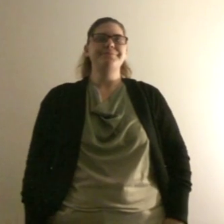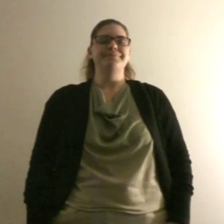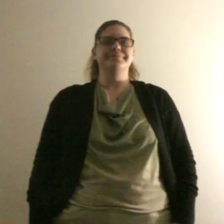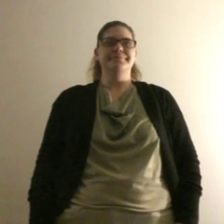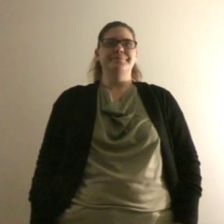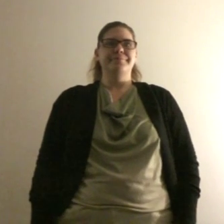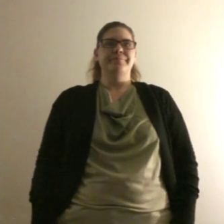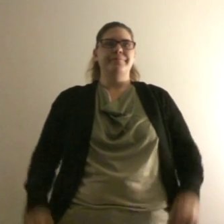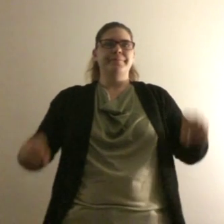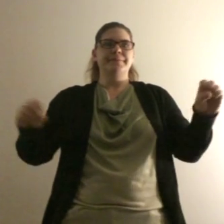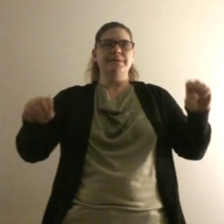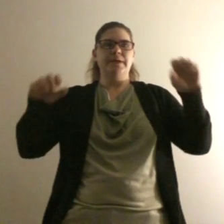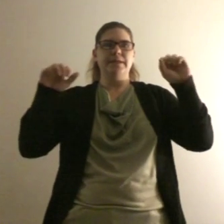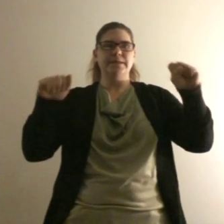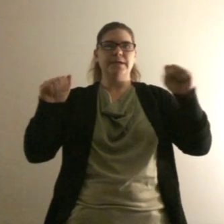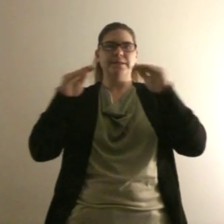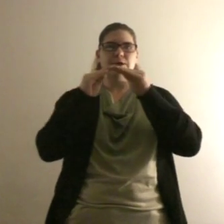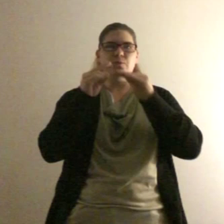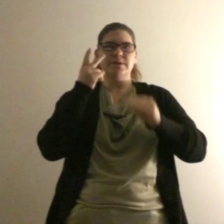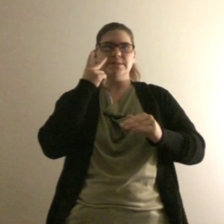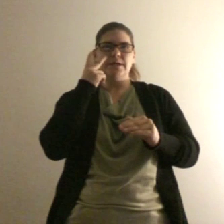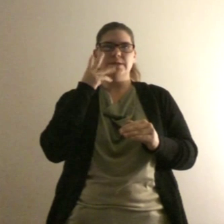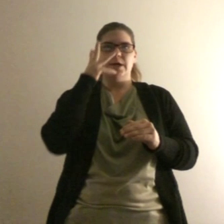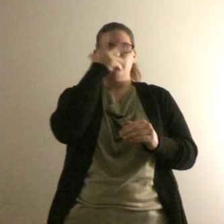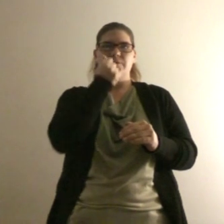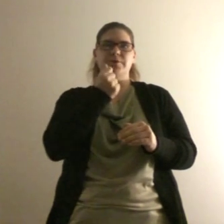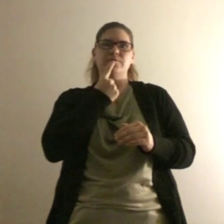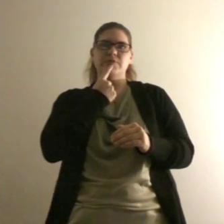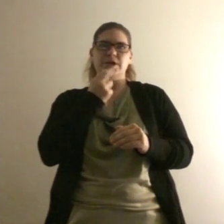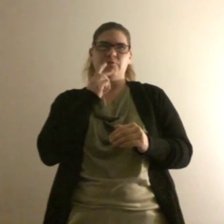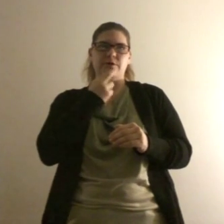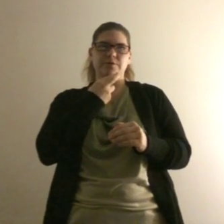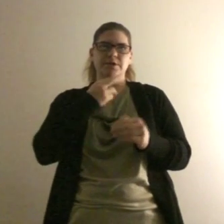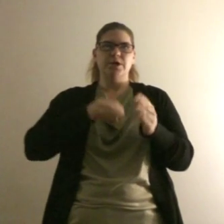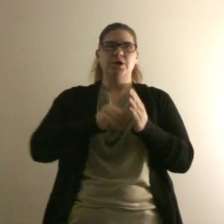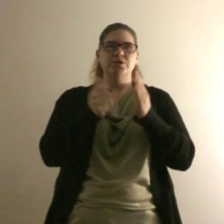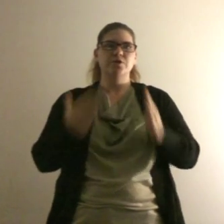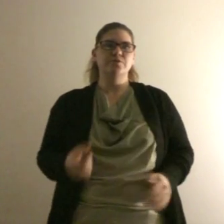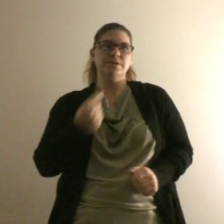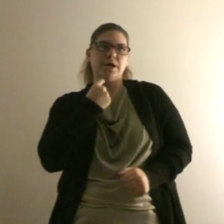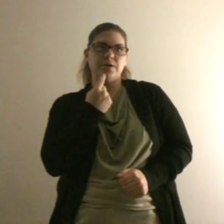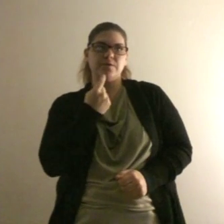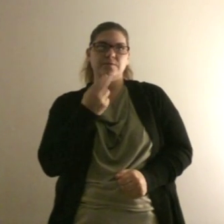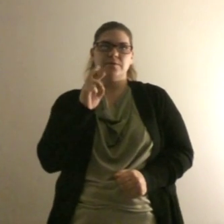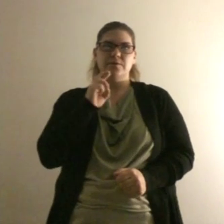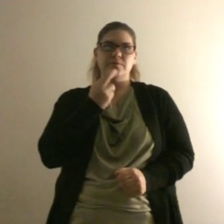misinterpreting. There is nothing that can equal the sight of a beautiful red rose. Gardeners will tell you that though